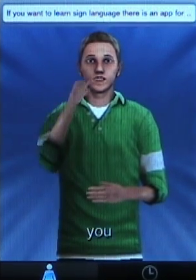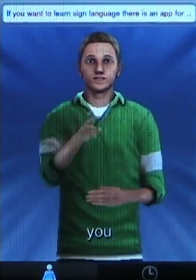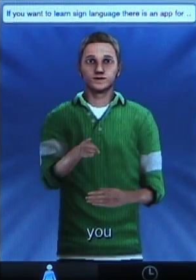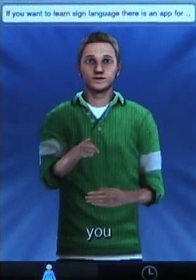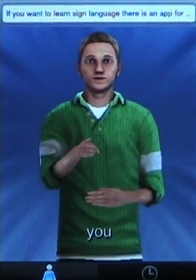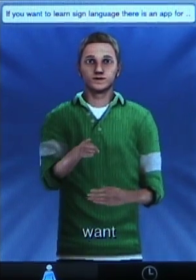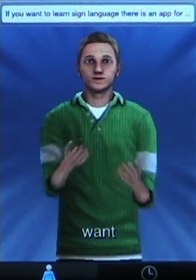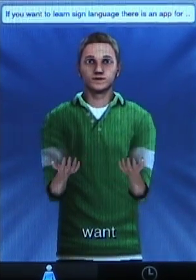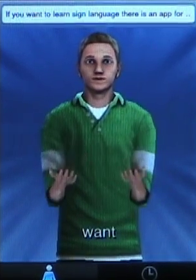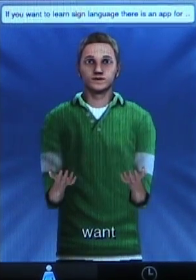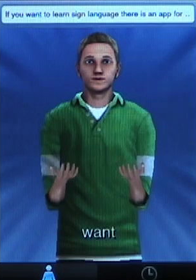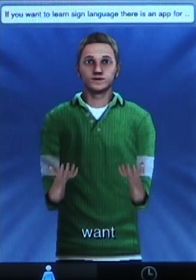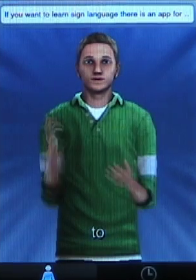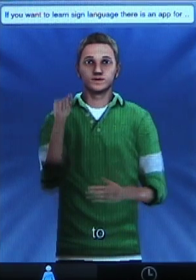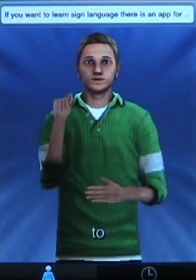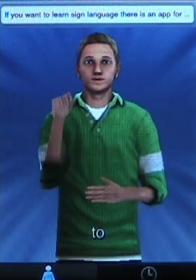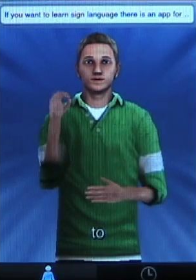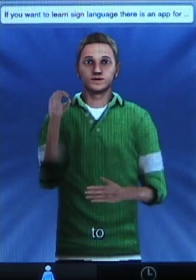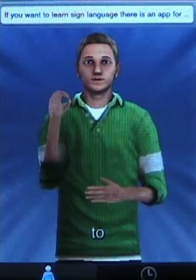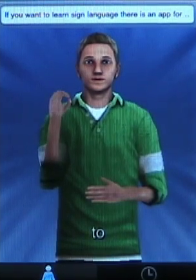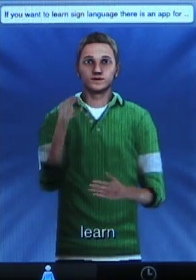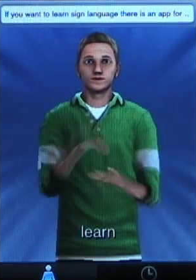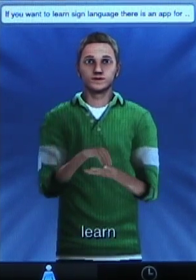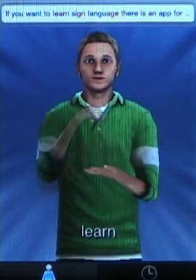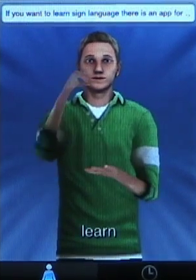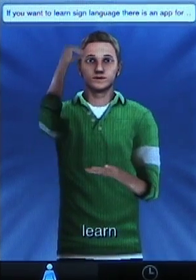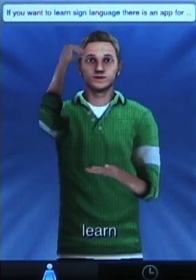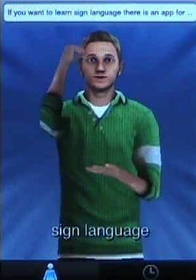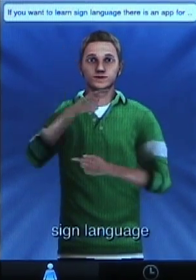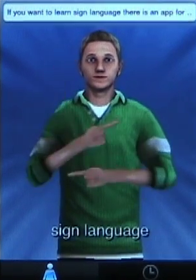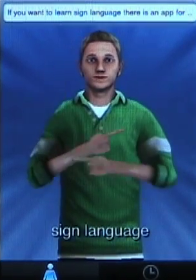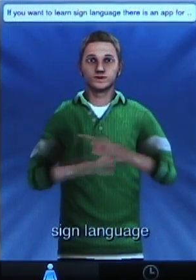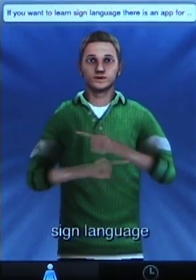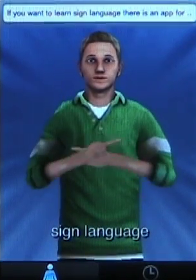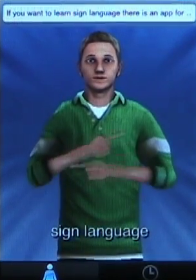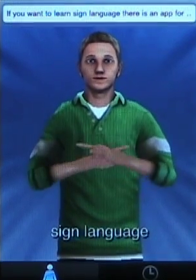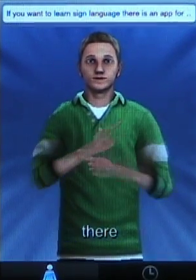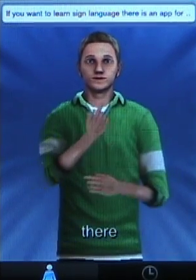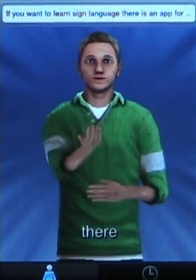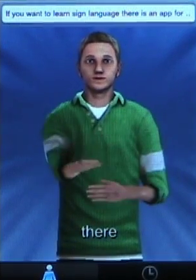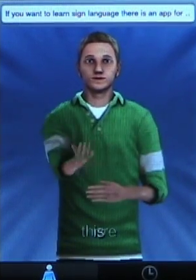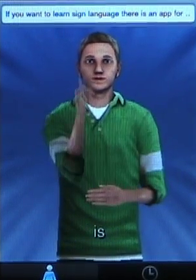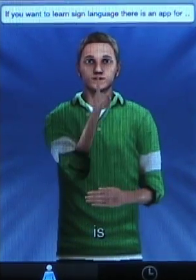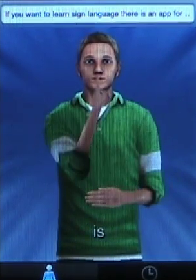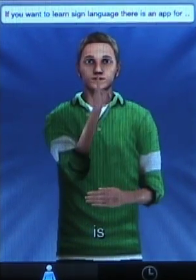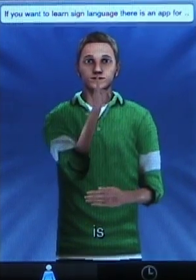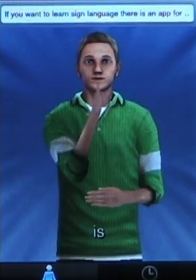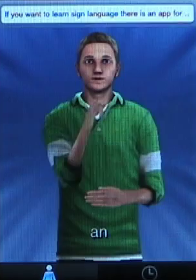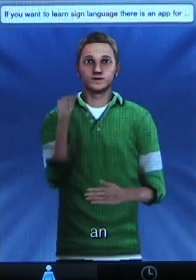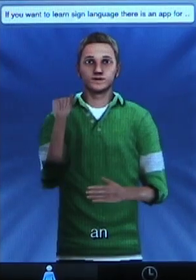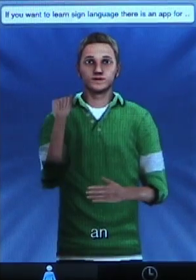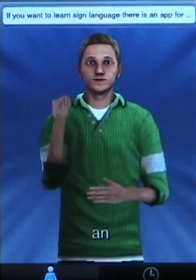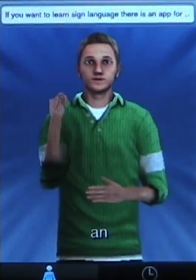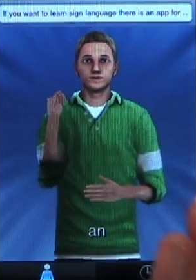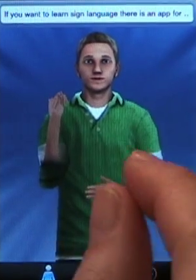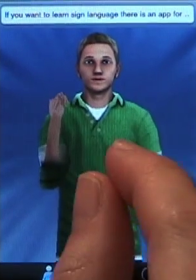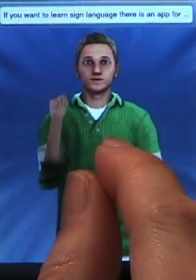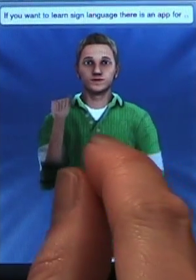Sign for Me, featured as one of Apple's new and noteworthy apps, is the ultimate tool for learning sign language. Sign for Me is the